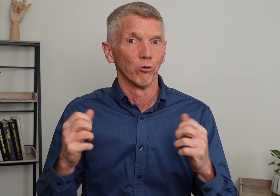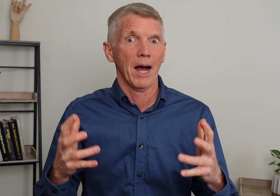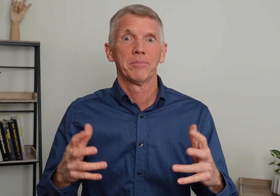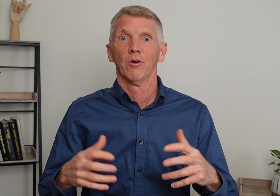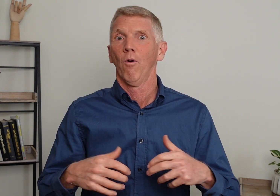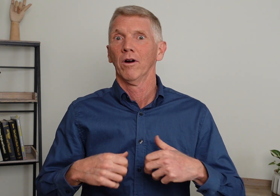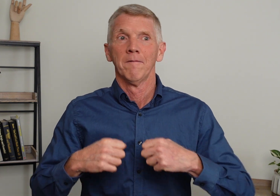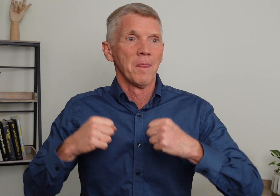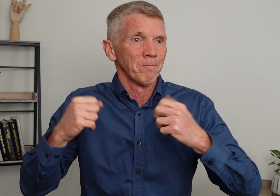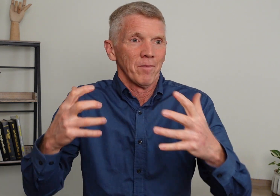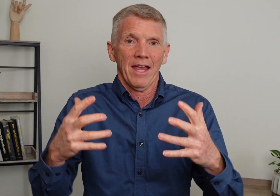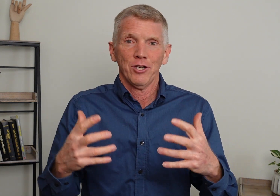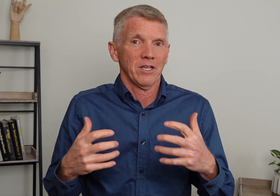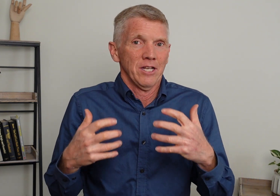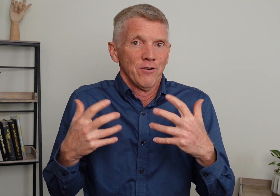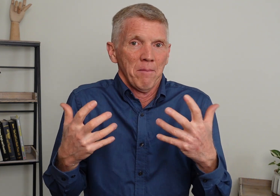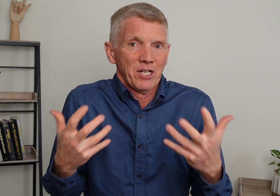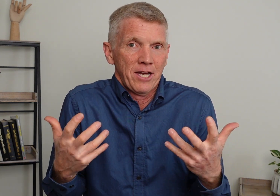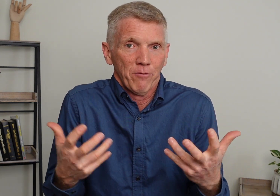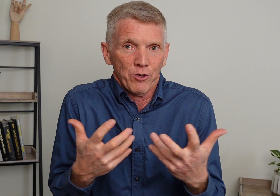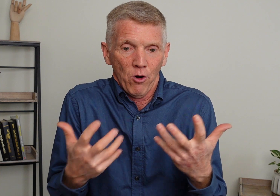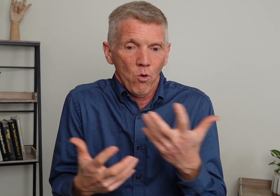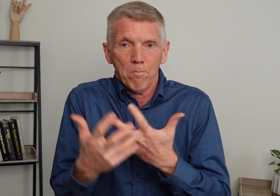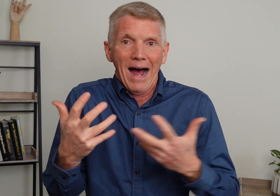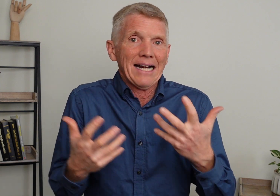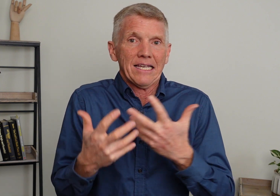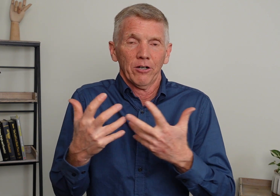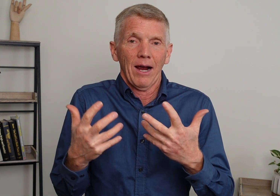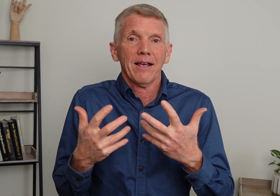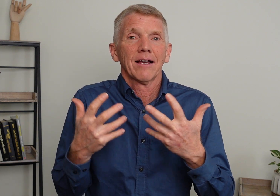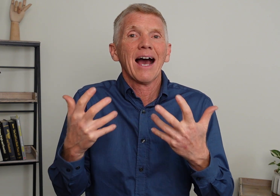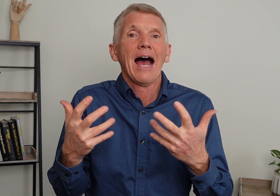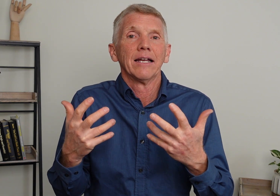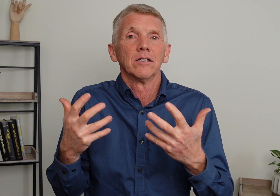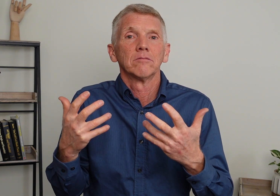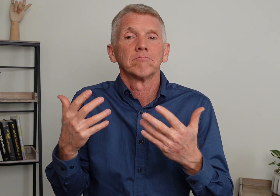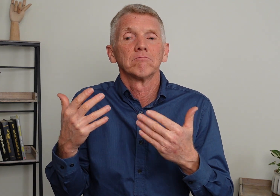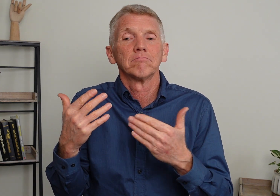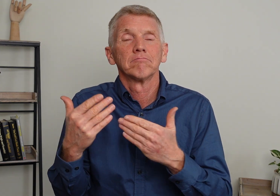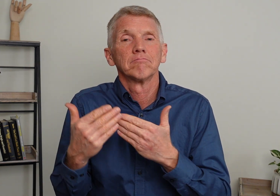abrupt or, and you gotta be careful with your whole body here, right? Kind.